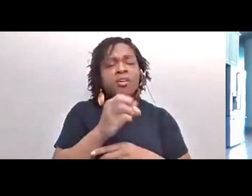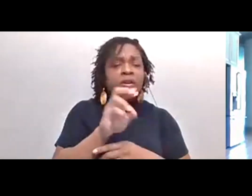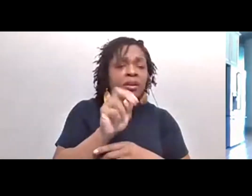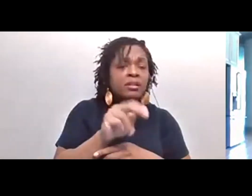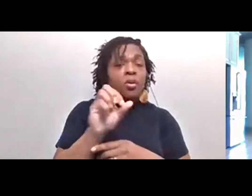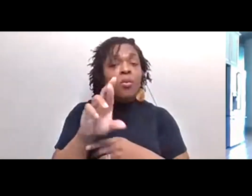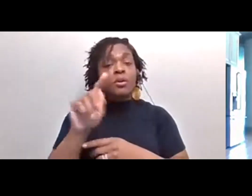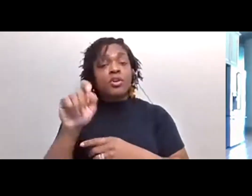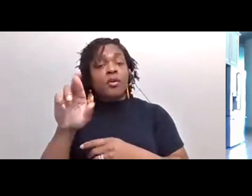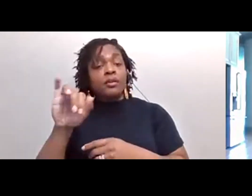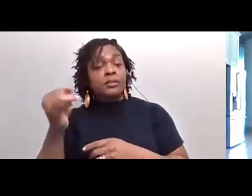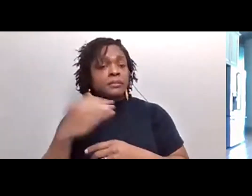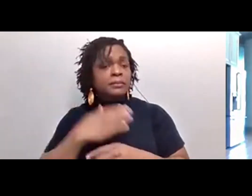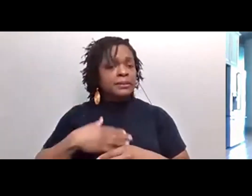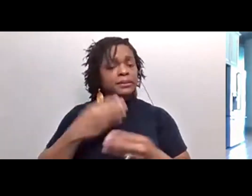report.